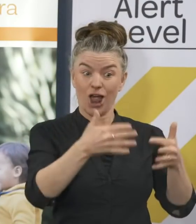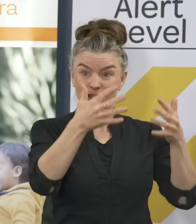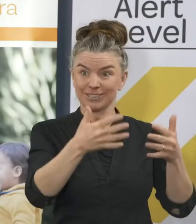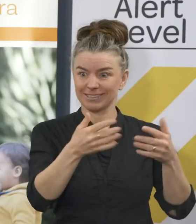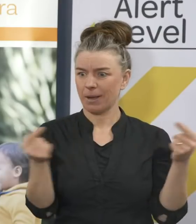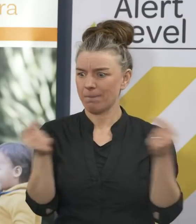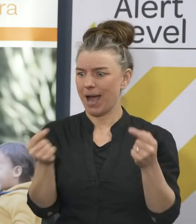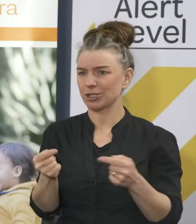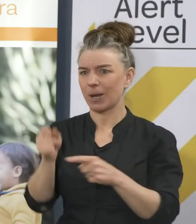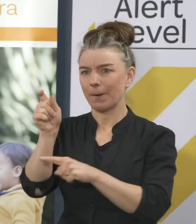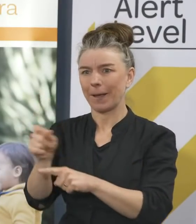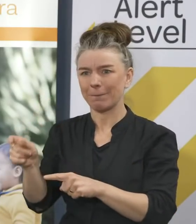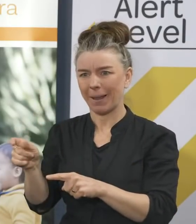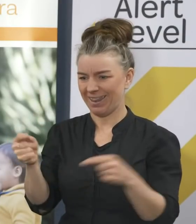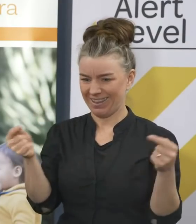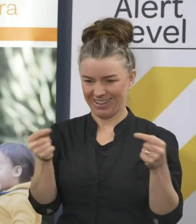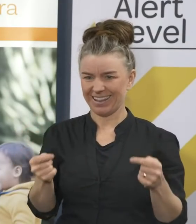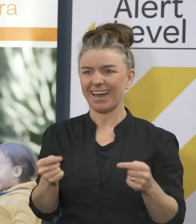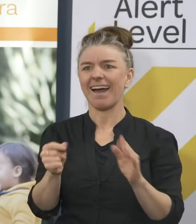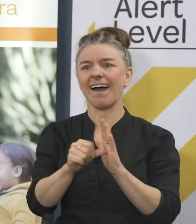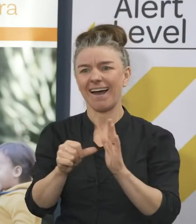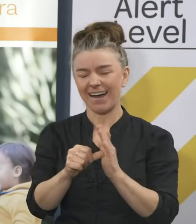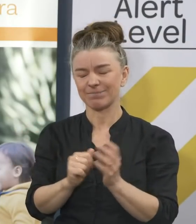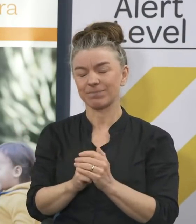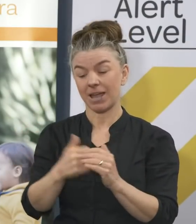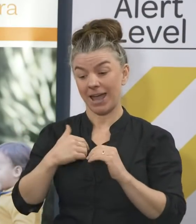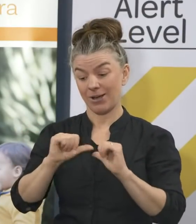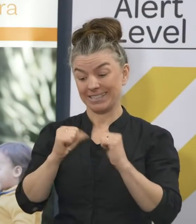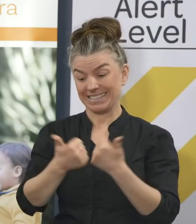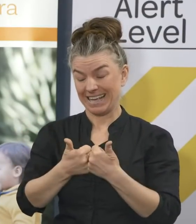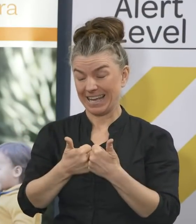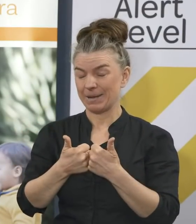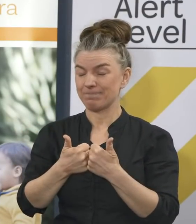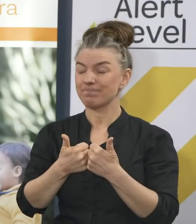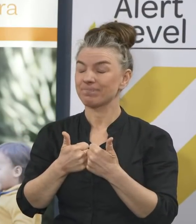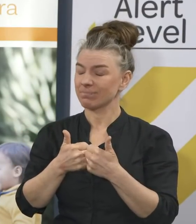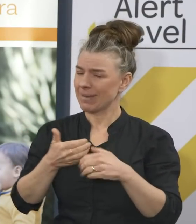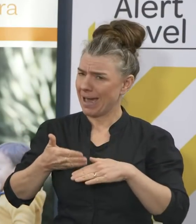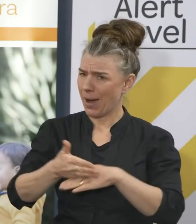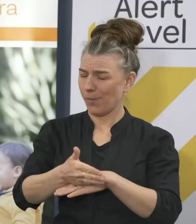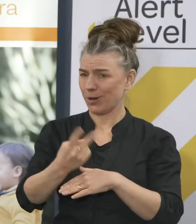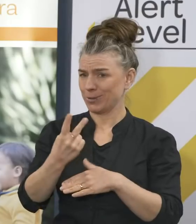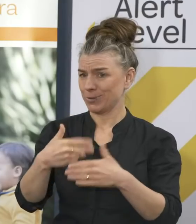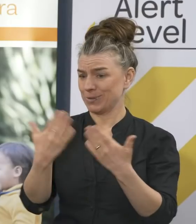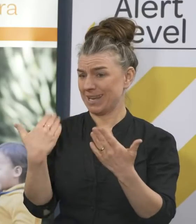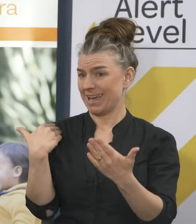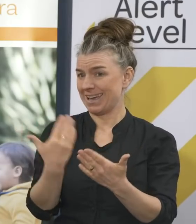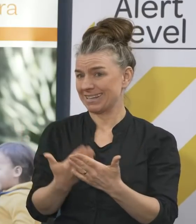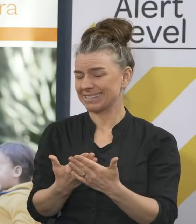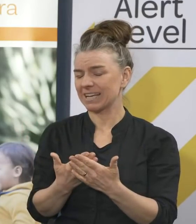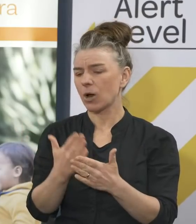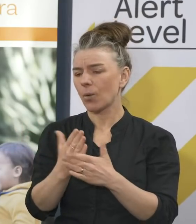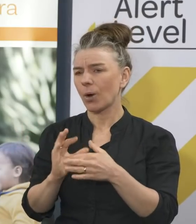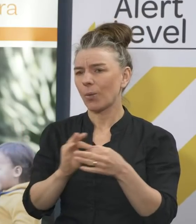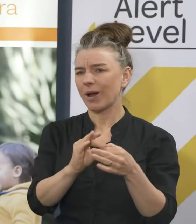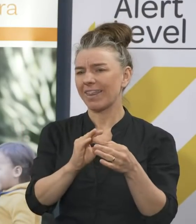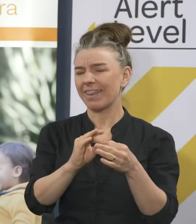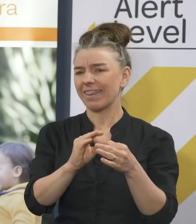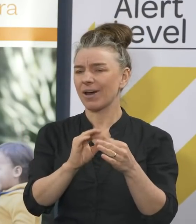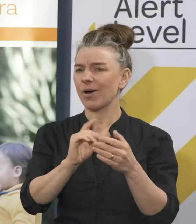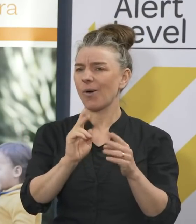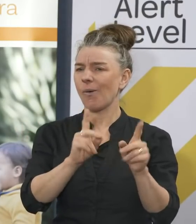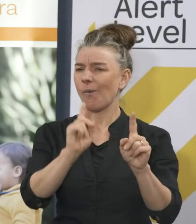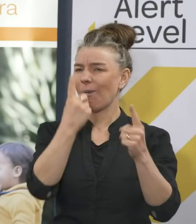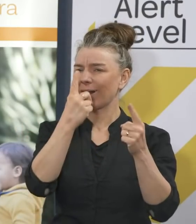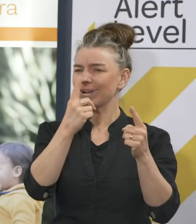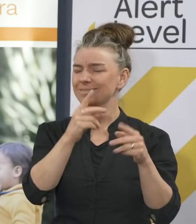I'm really pleased to say our team's worked very hard over the last couple of days with the DHBs in Auckland, and since